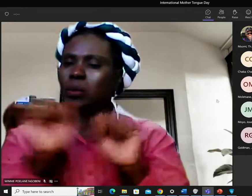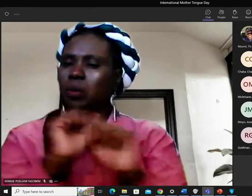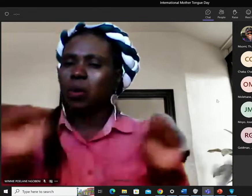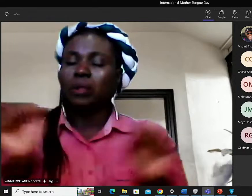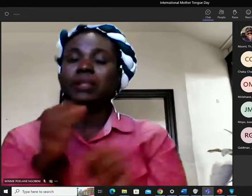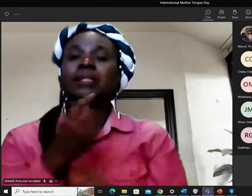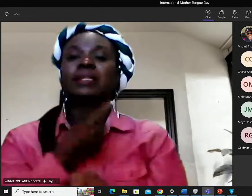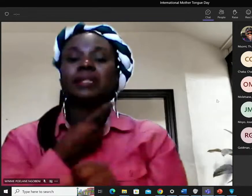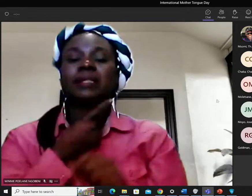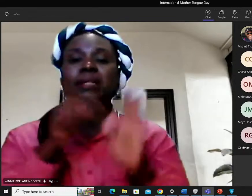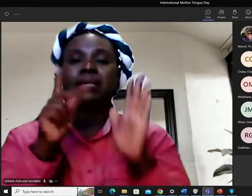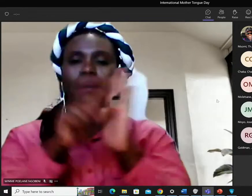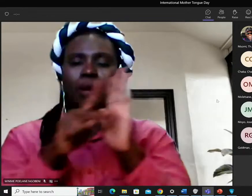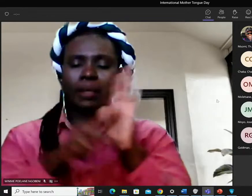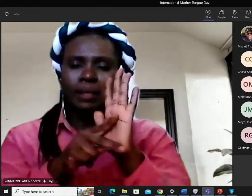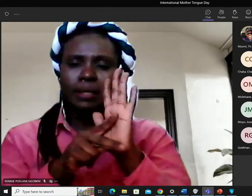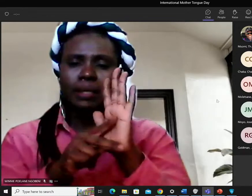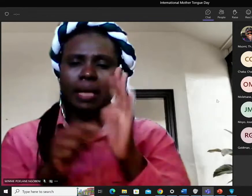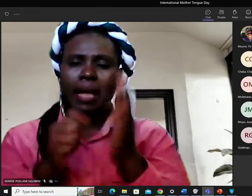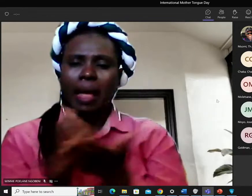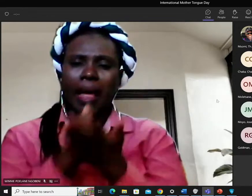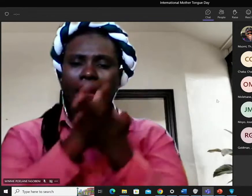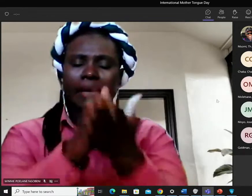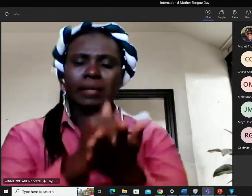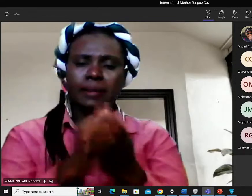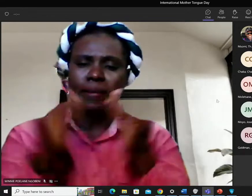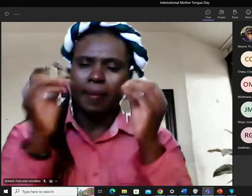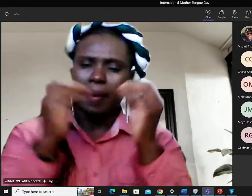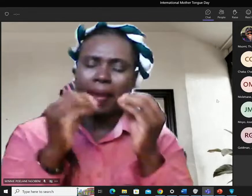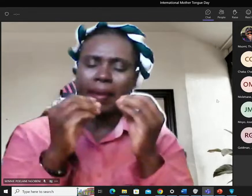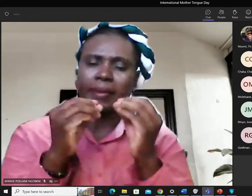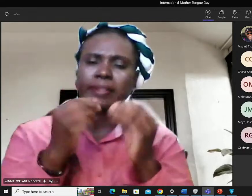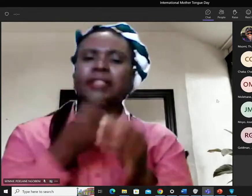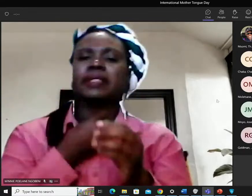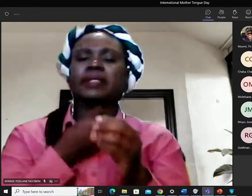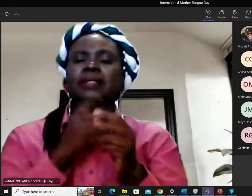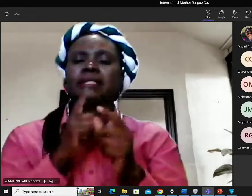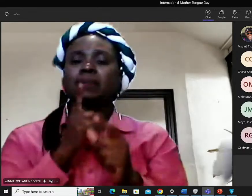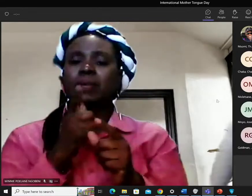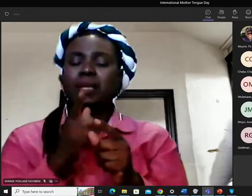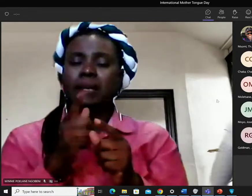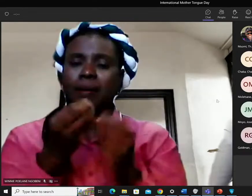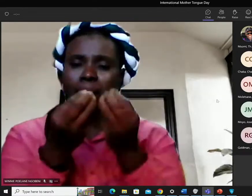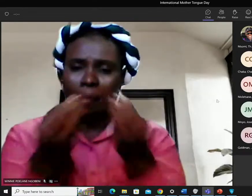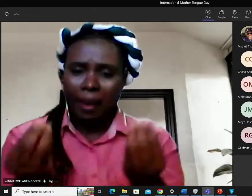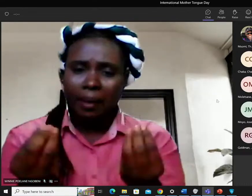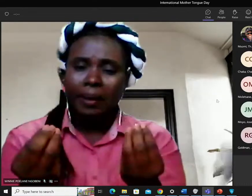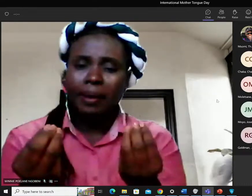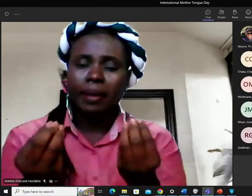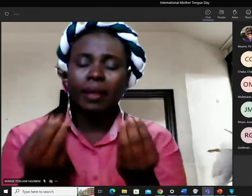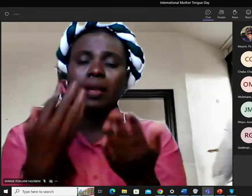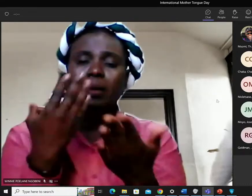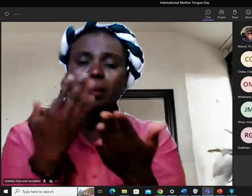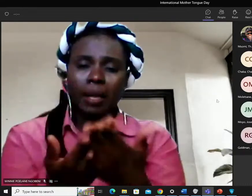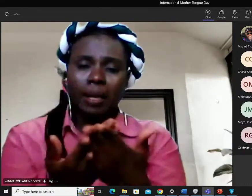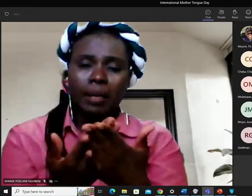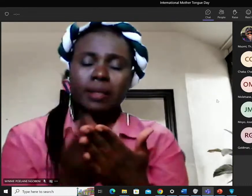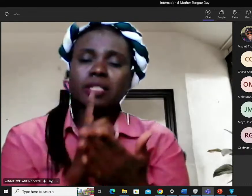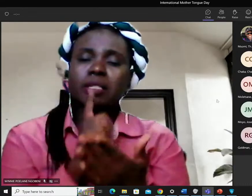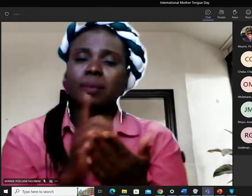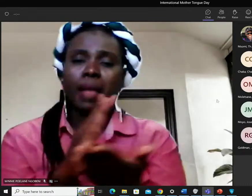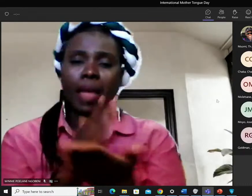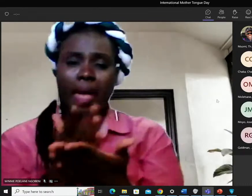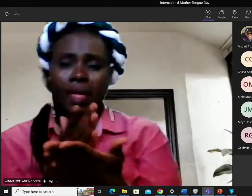policy assisted non-English speaking children to be able to speak other